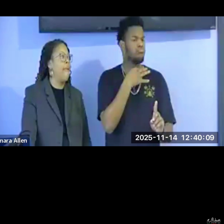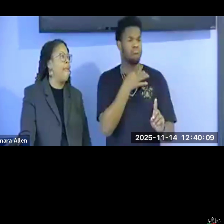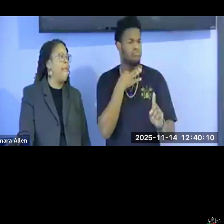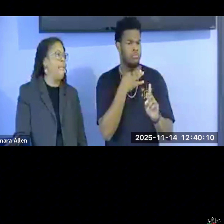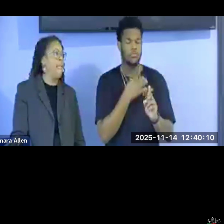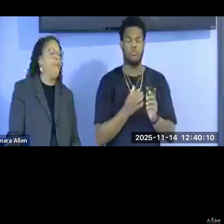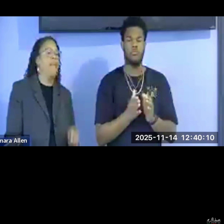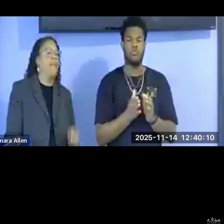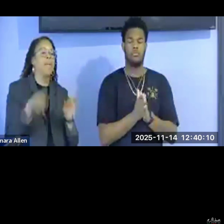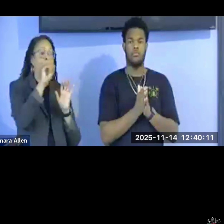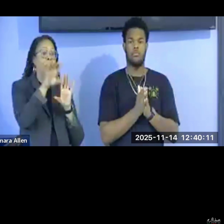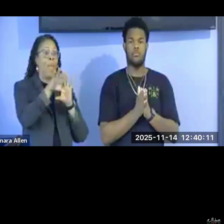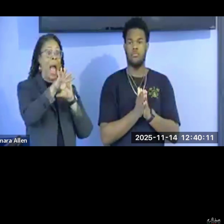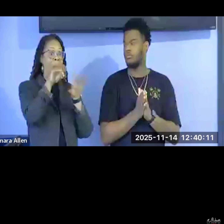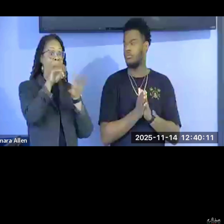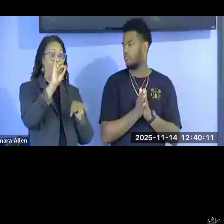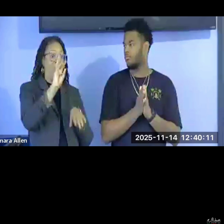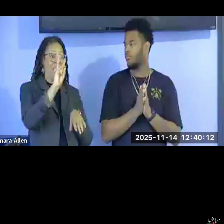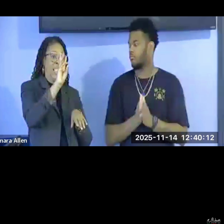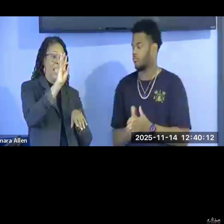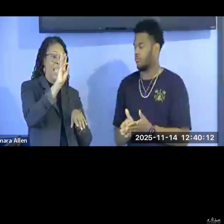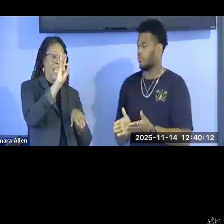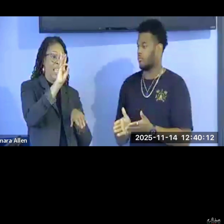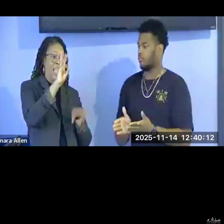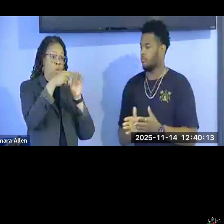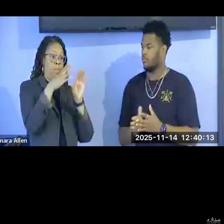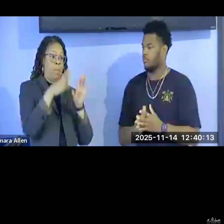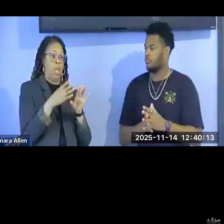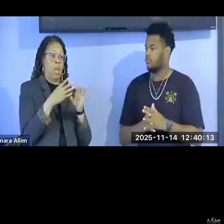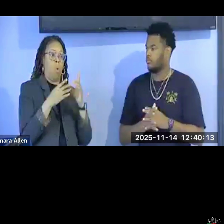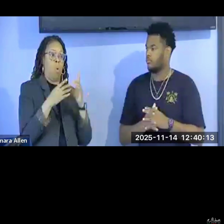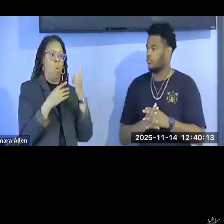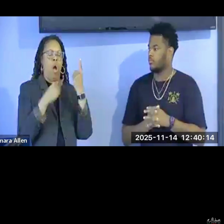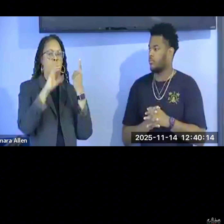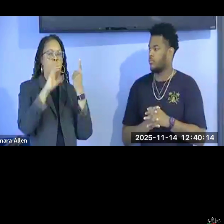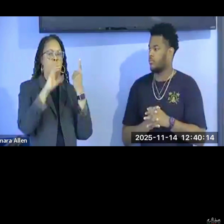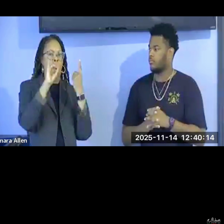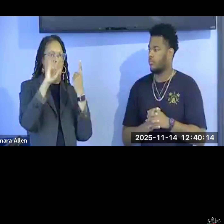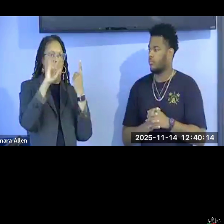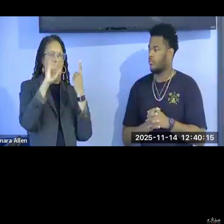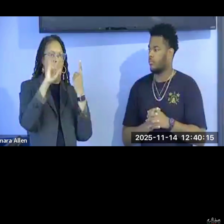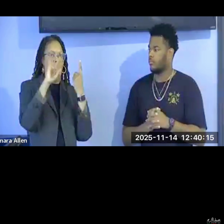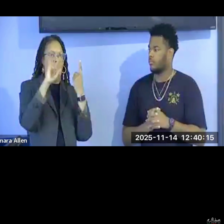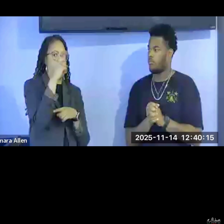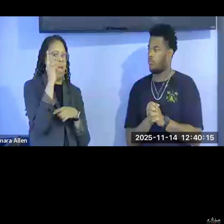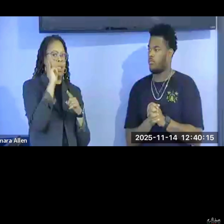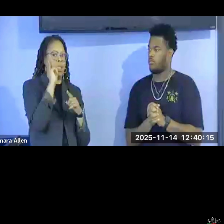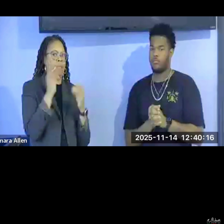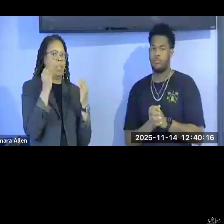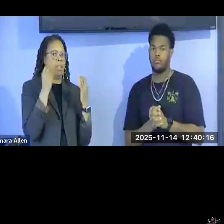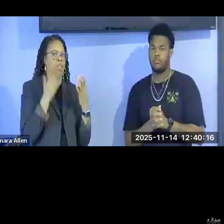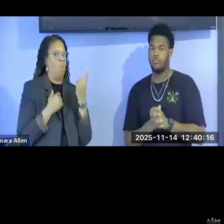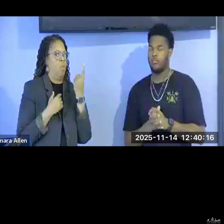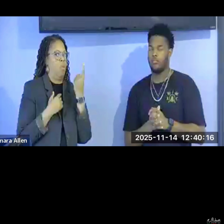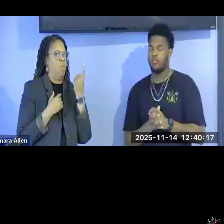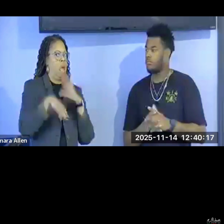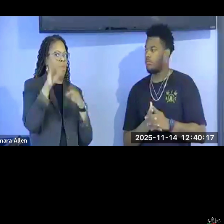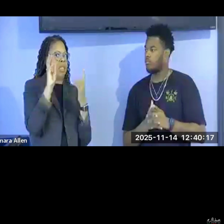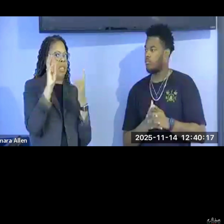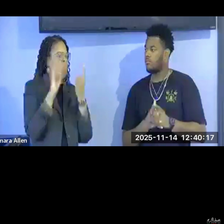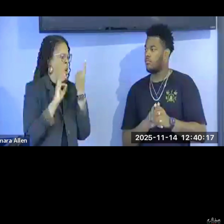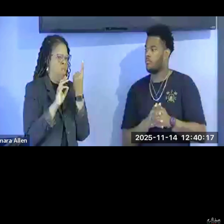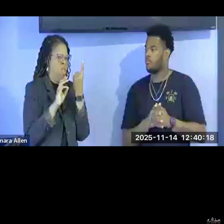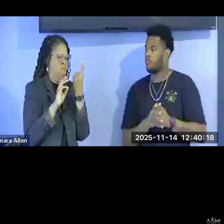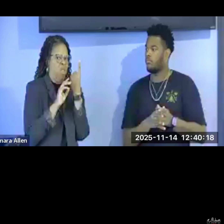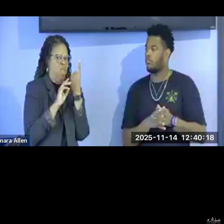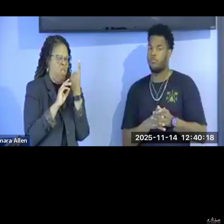hearing educators, but I'm also wondering about the gap of deaf Black educators. Now, out of the 6 participants, there